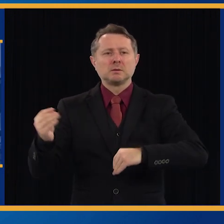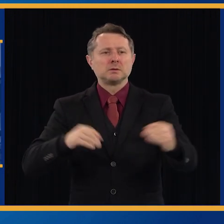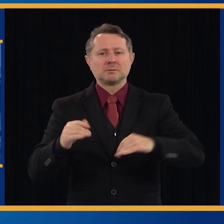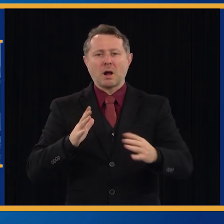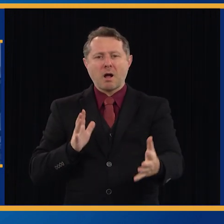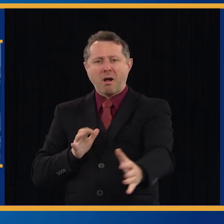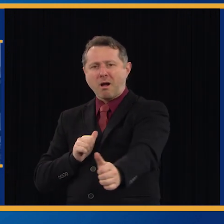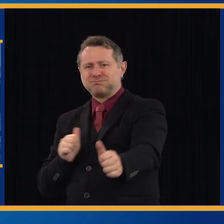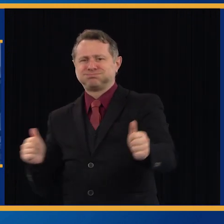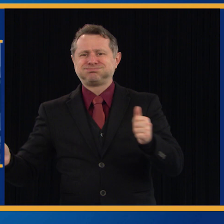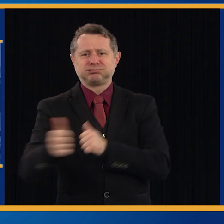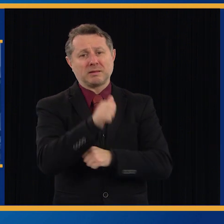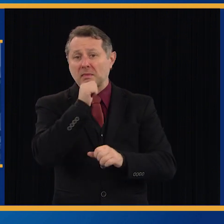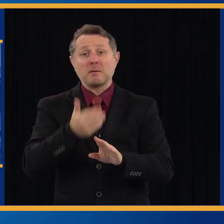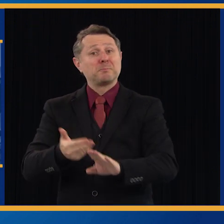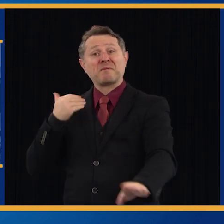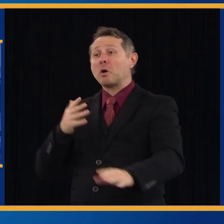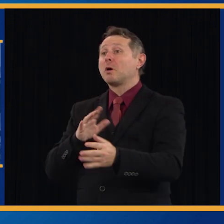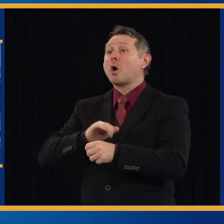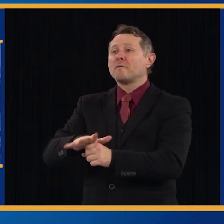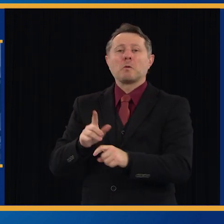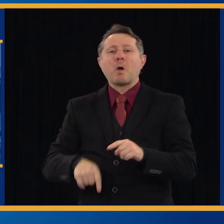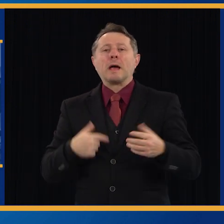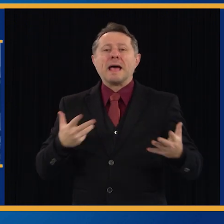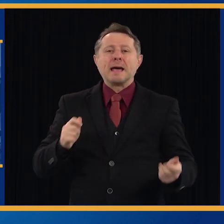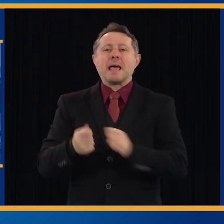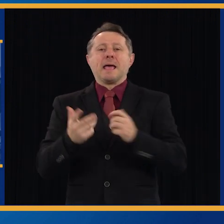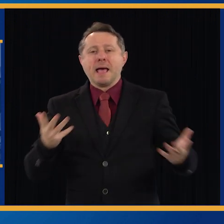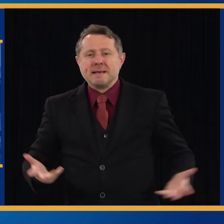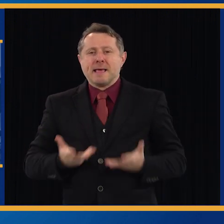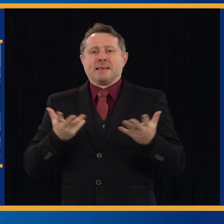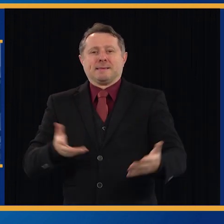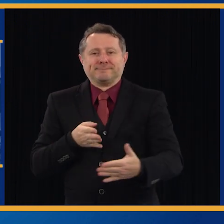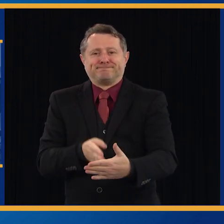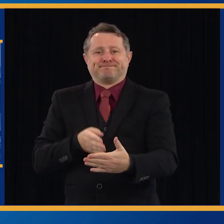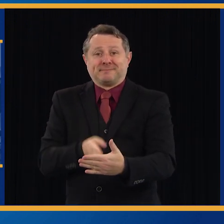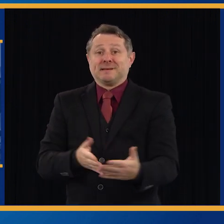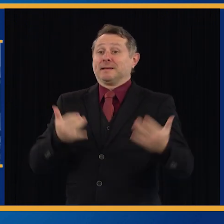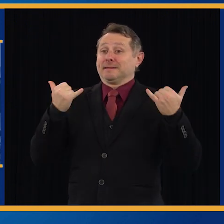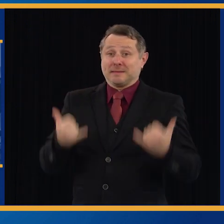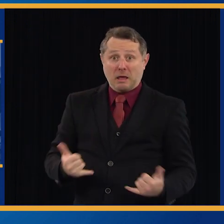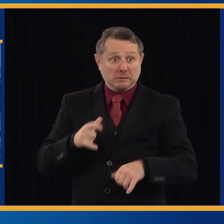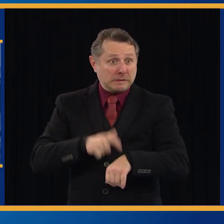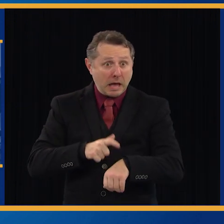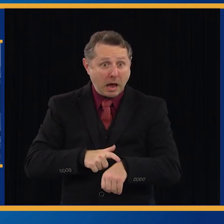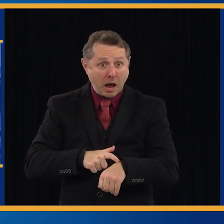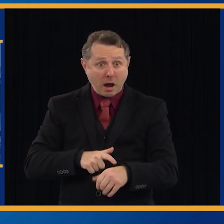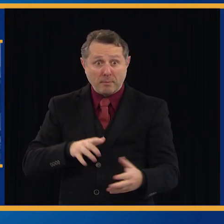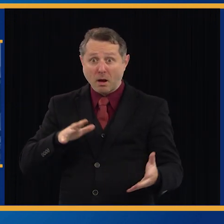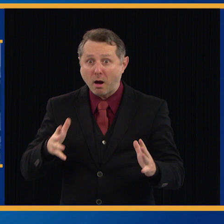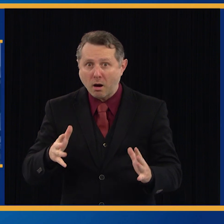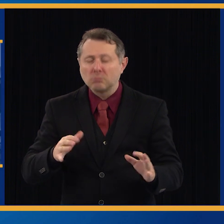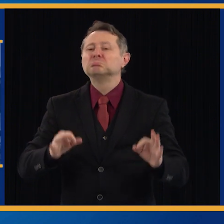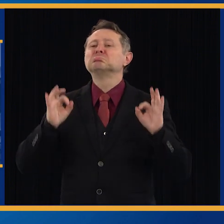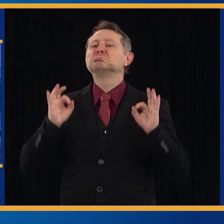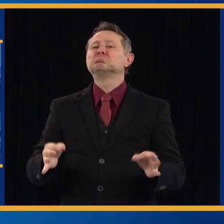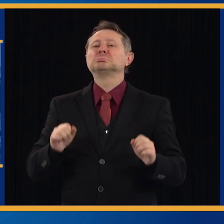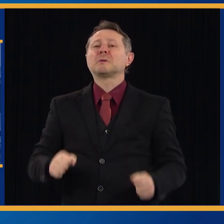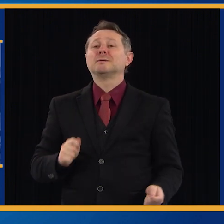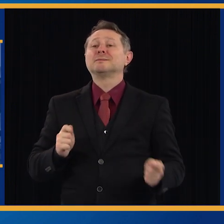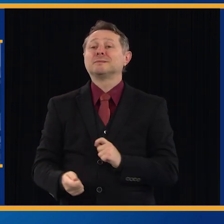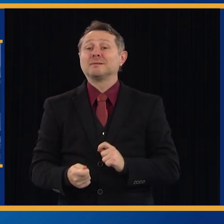do unless you had this situation. In the meantime, do no